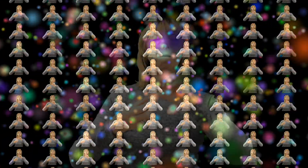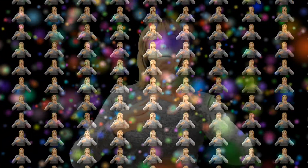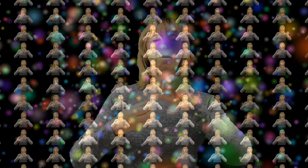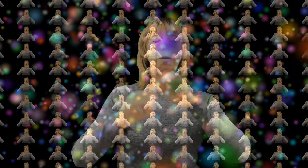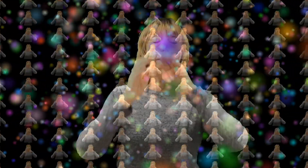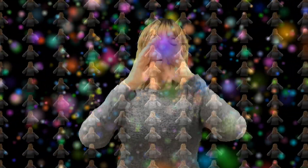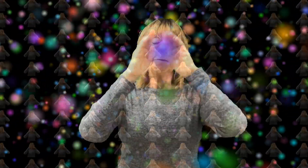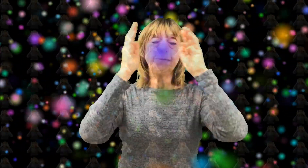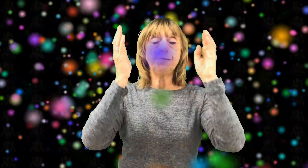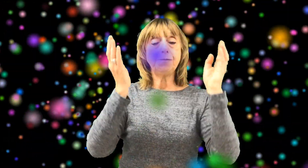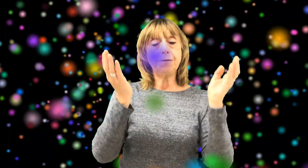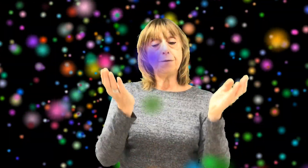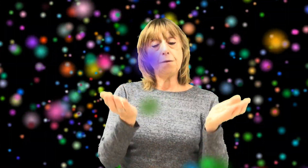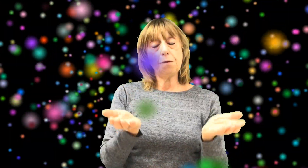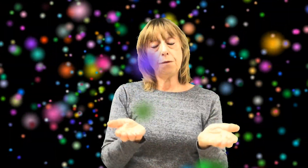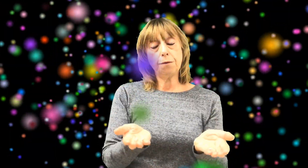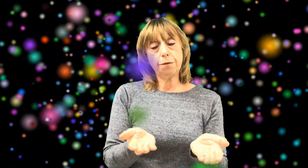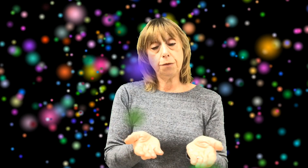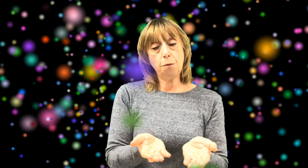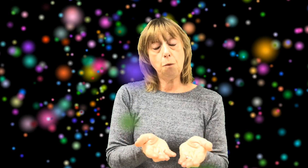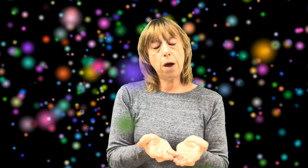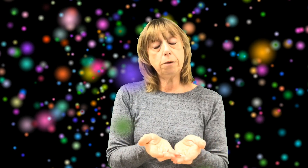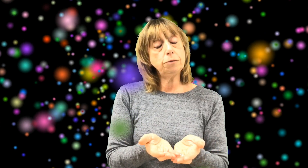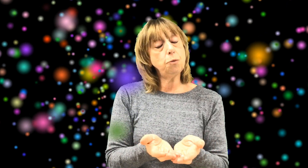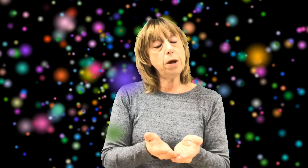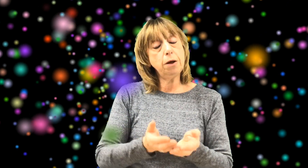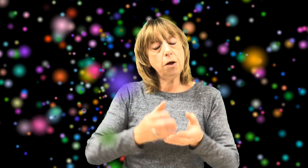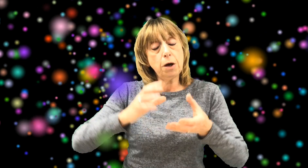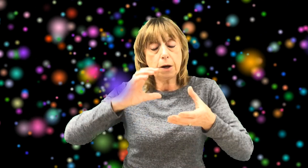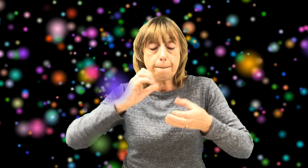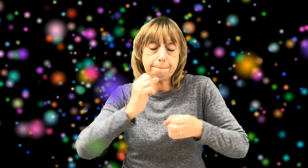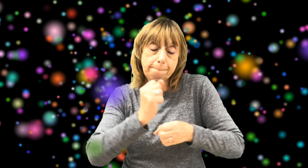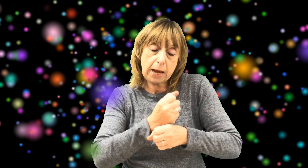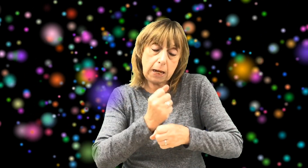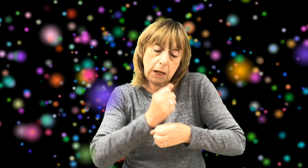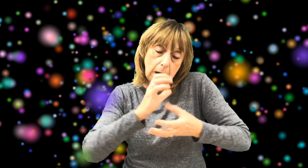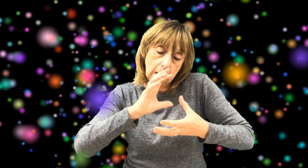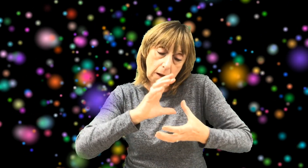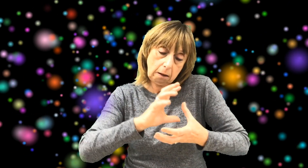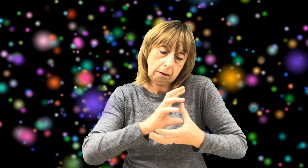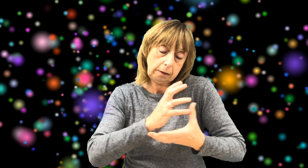For the world we're gonna make.